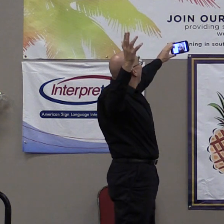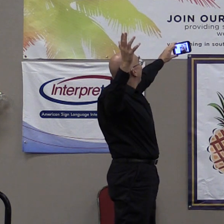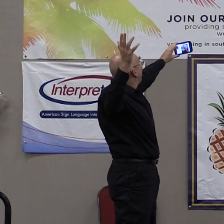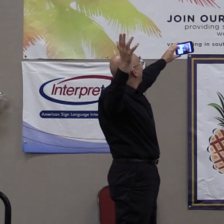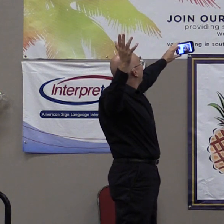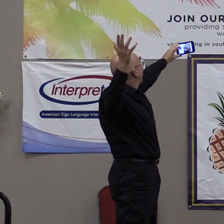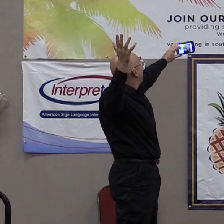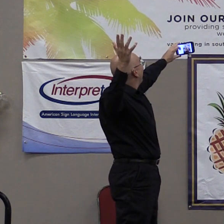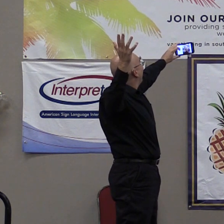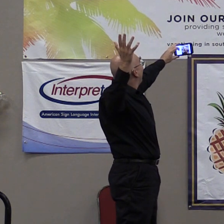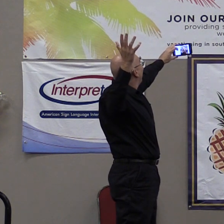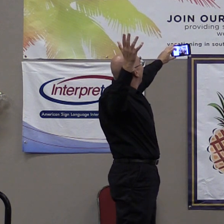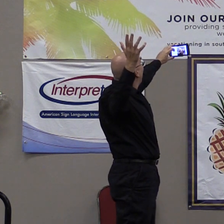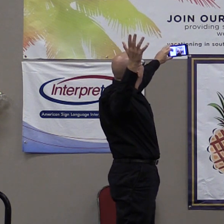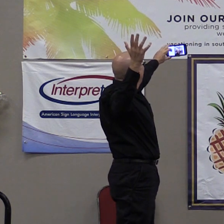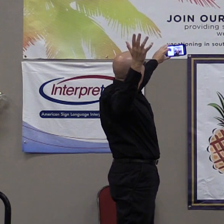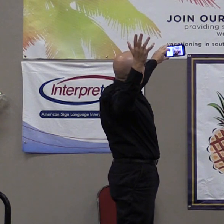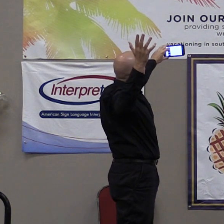Ready?